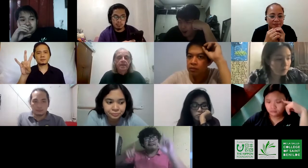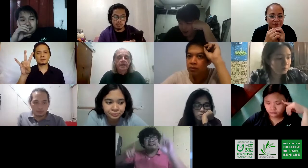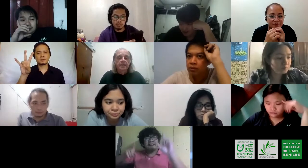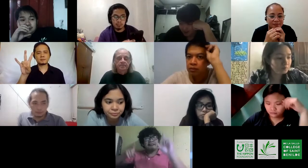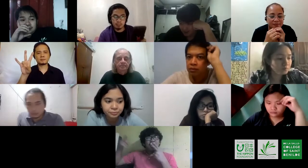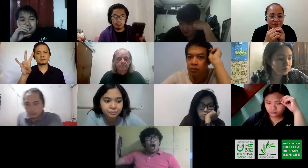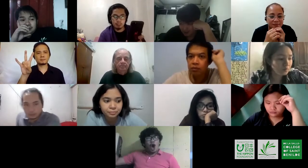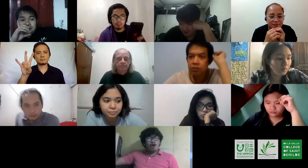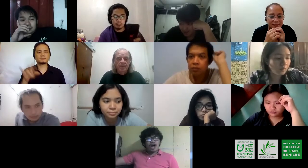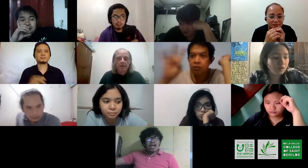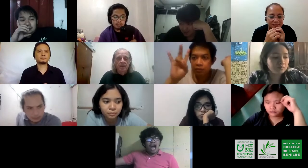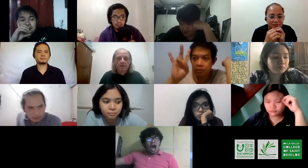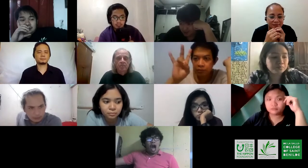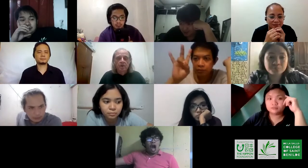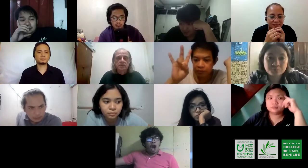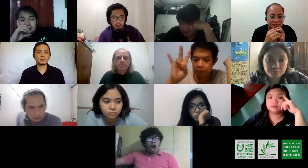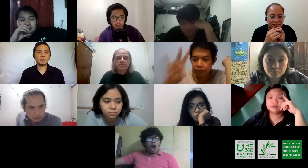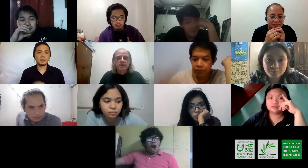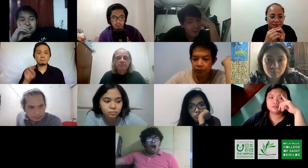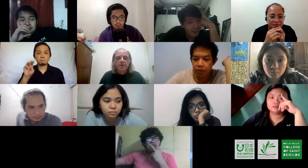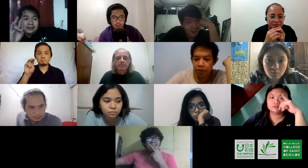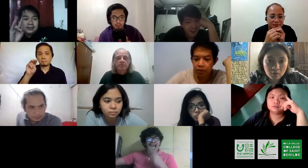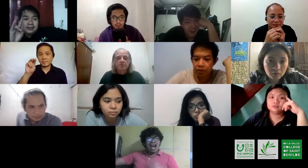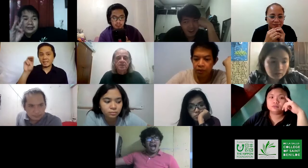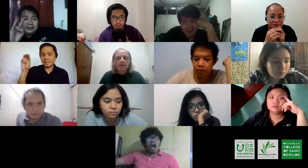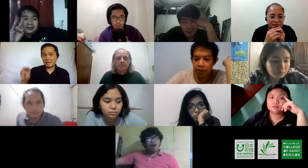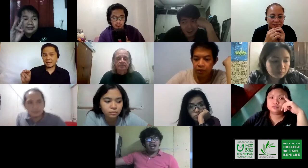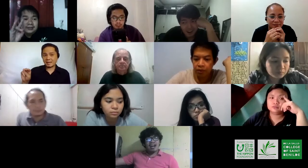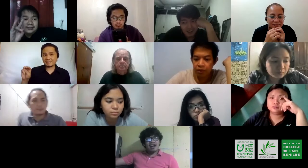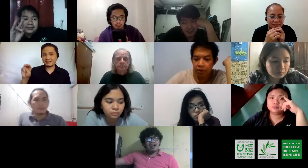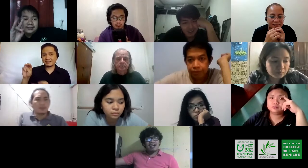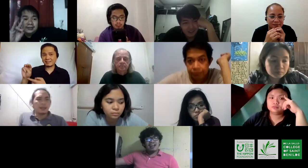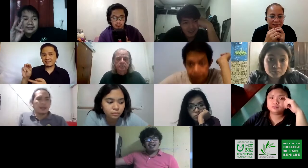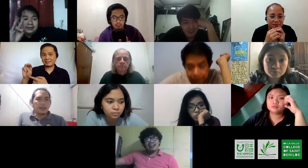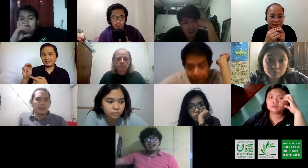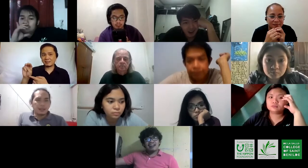In Manila, most of the deaf people sign.